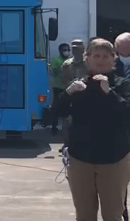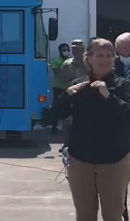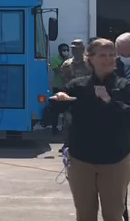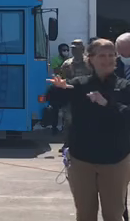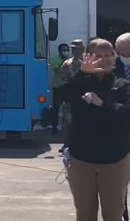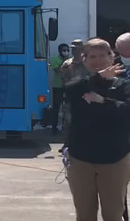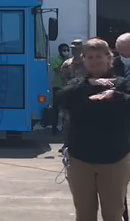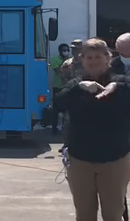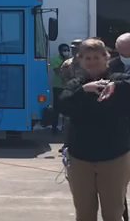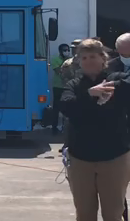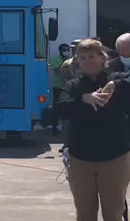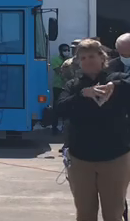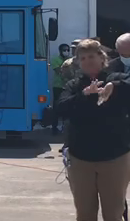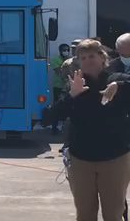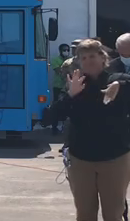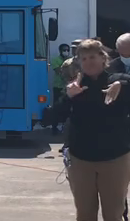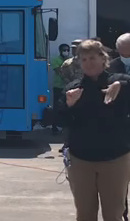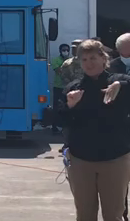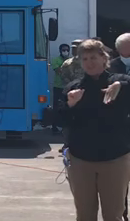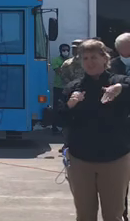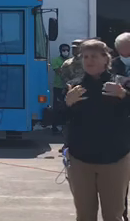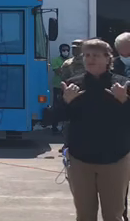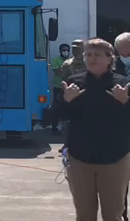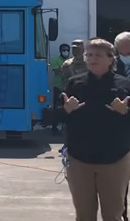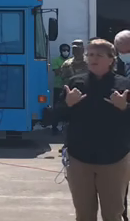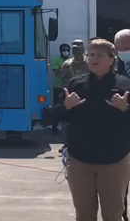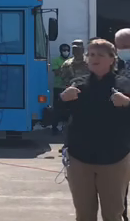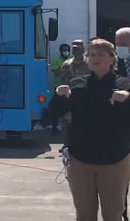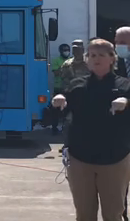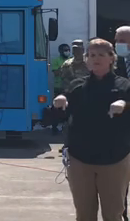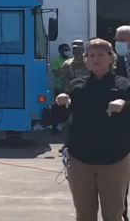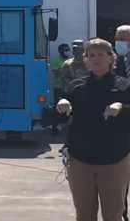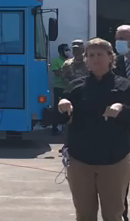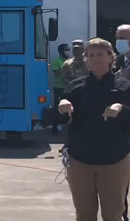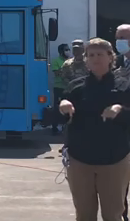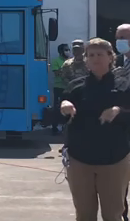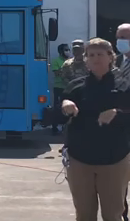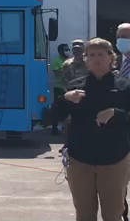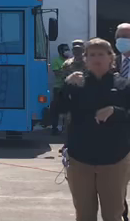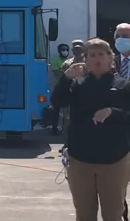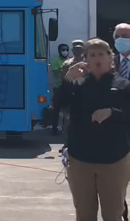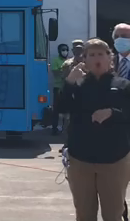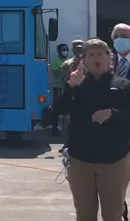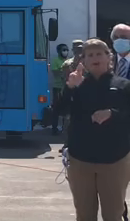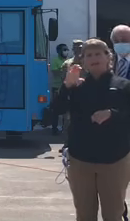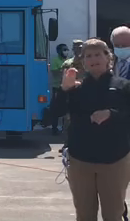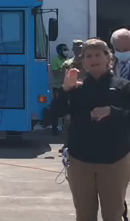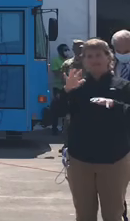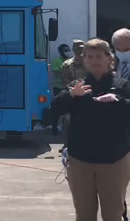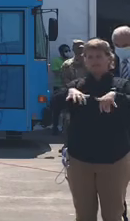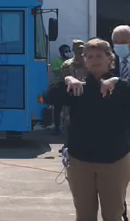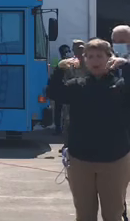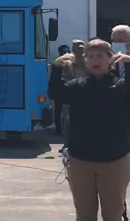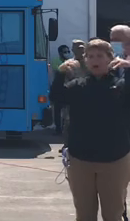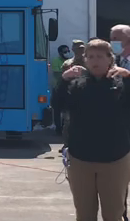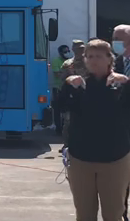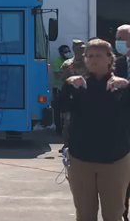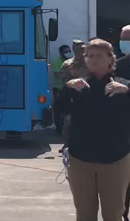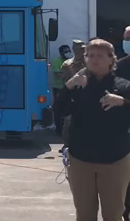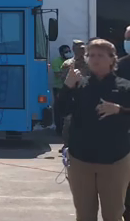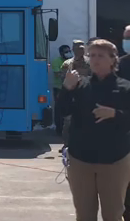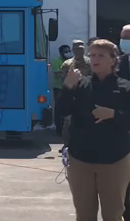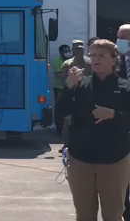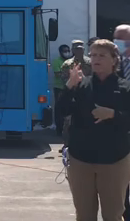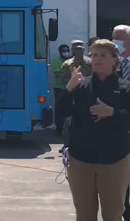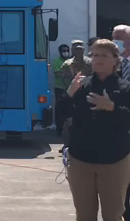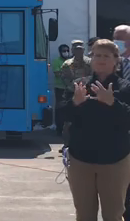Today, though, at Hard Rock Stadium, and this has been one of the most effective test sites that we've had in the state and probably in